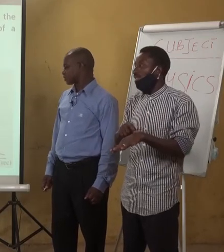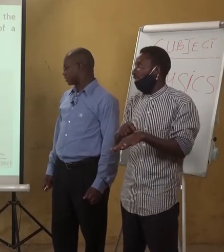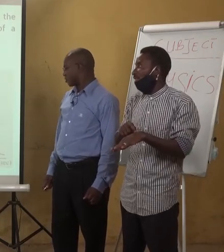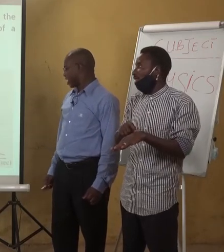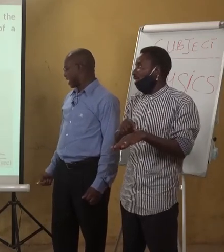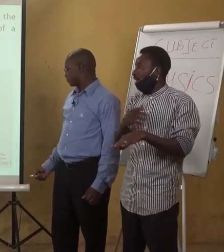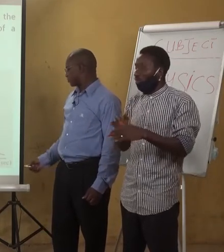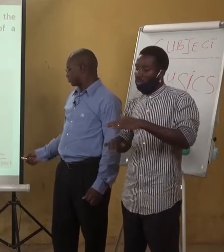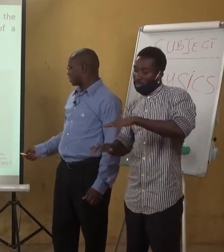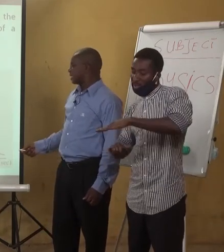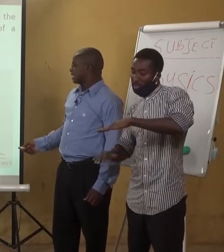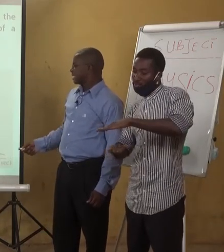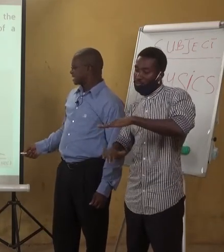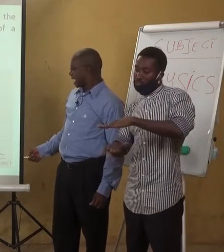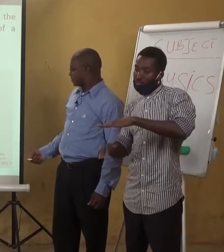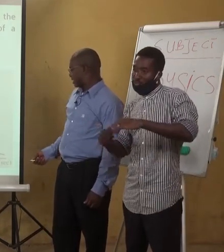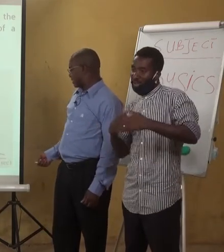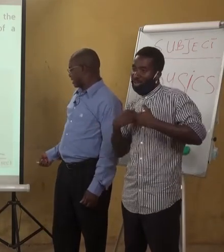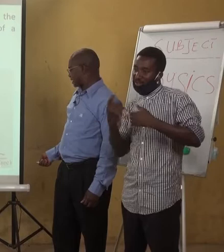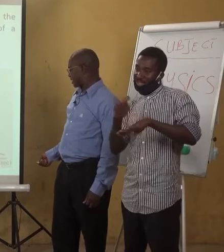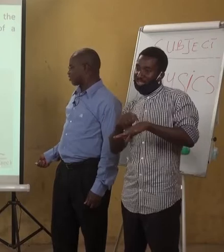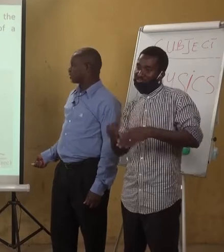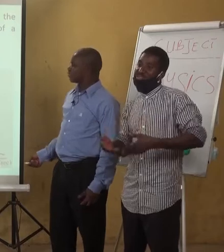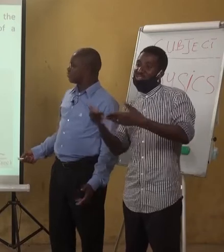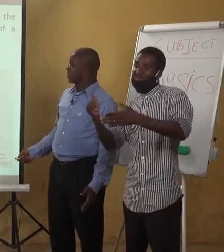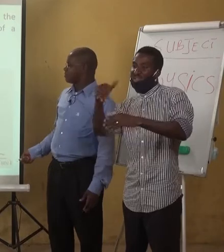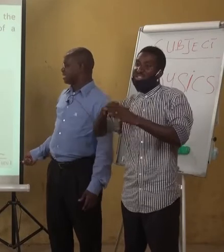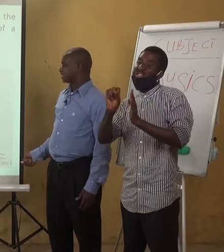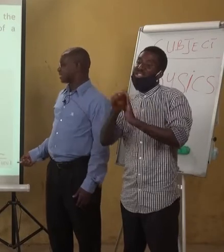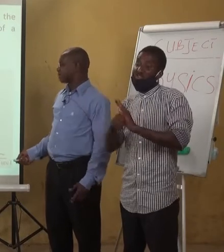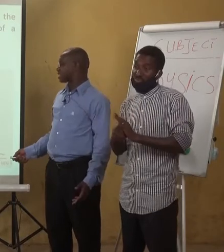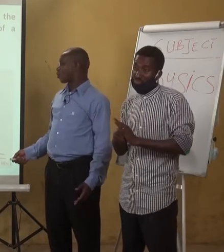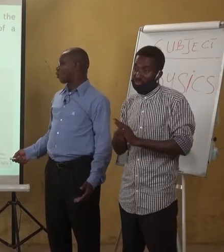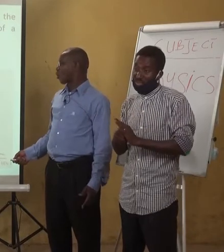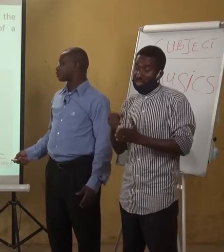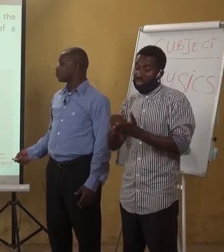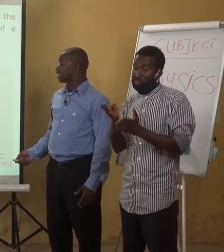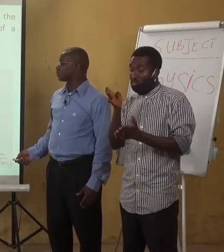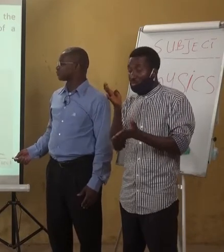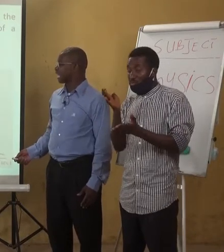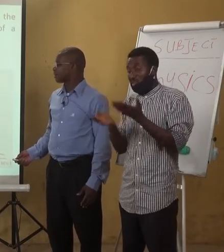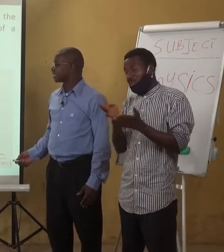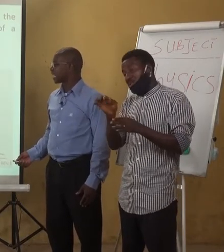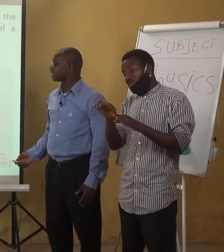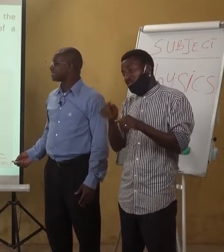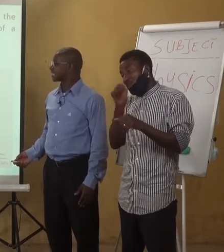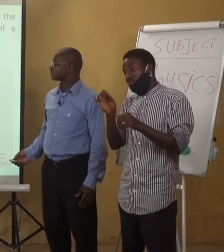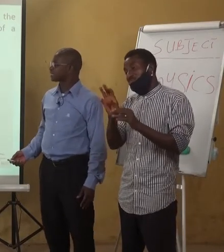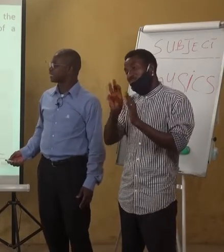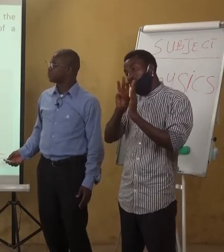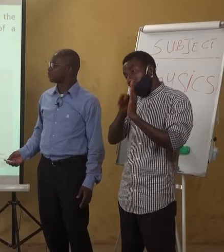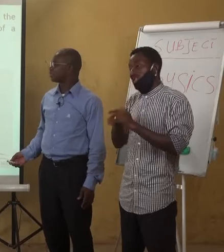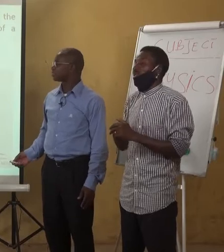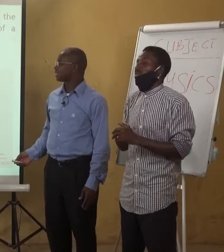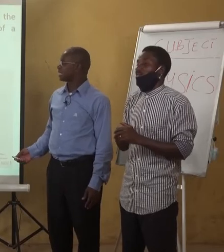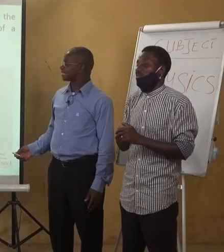the horizontal, you have the time given in seconds. It could be in minutes. It depends on what unit of time that is